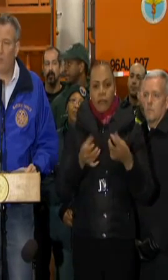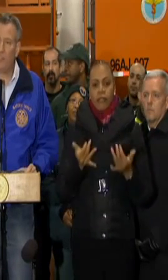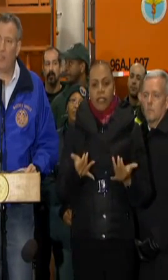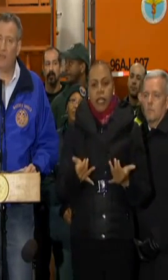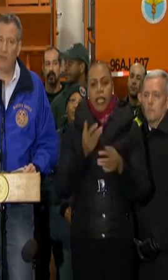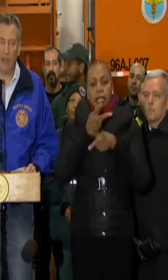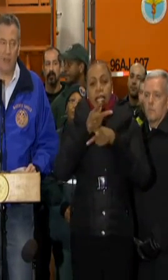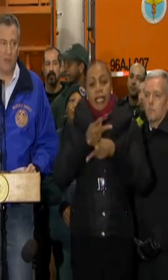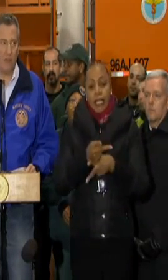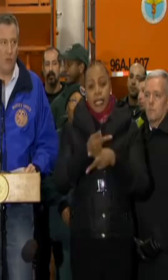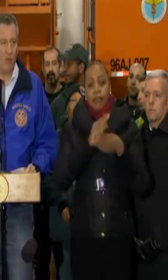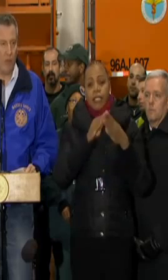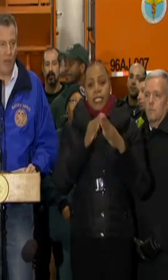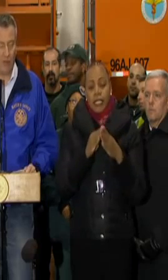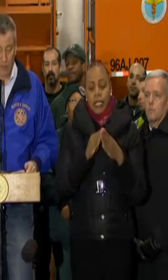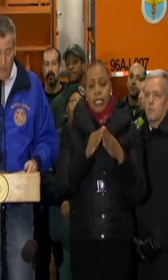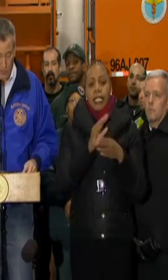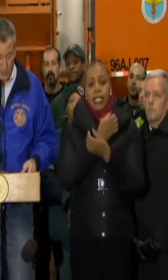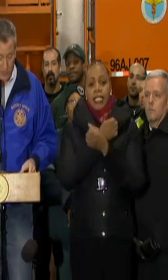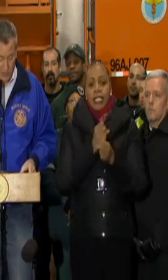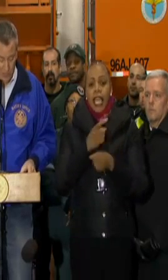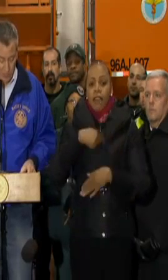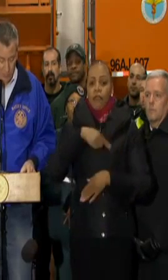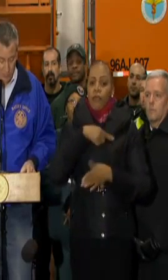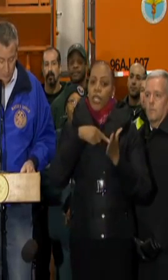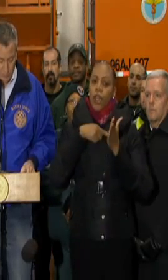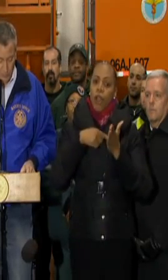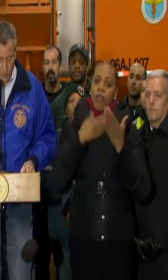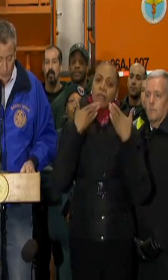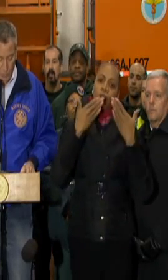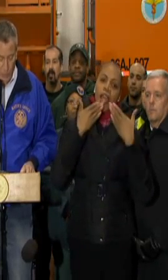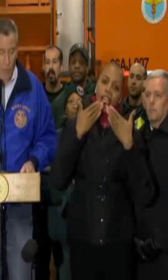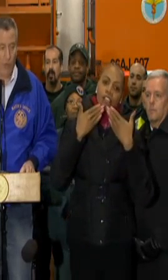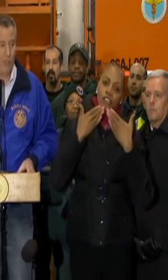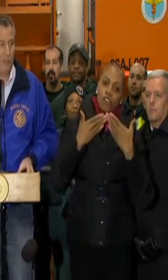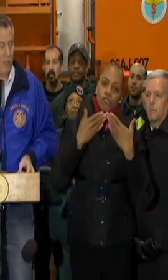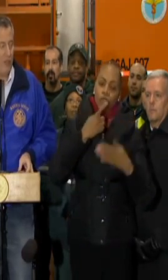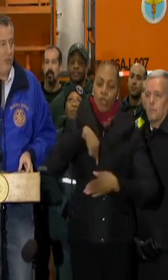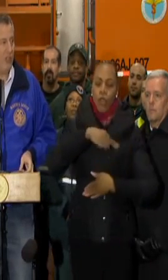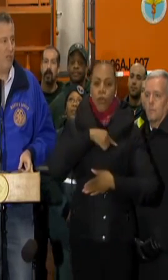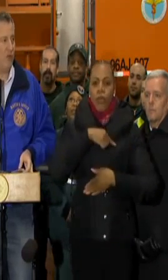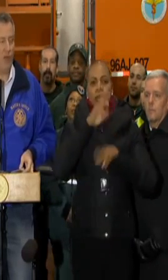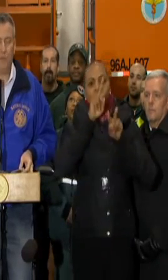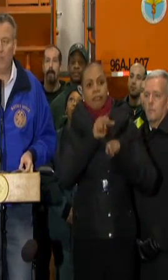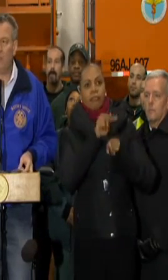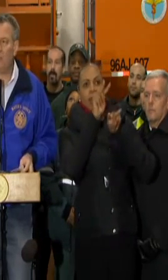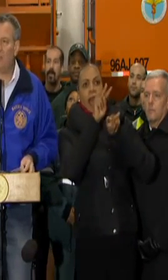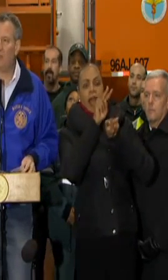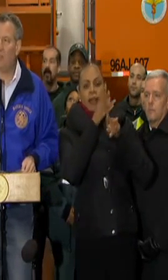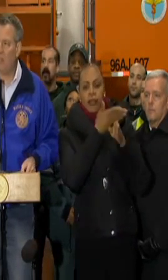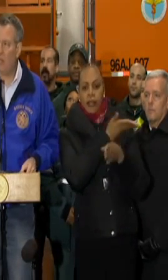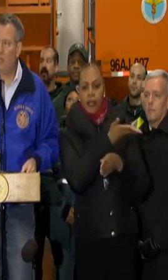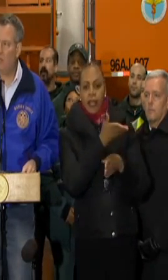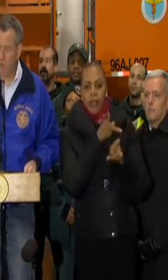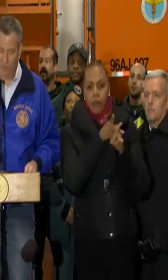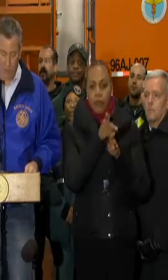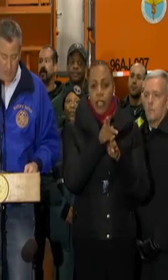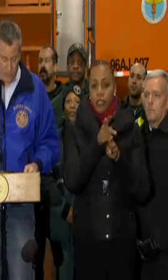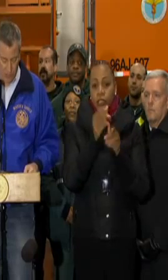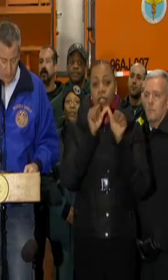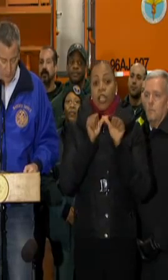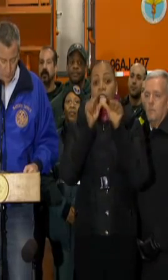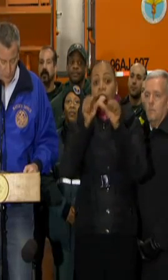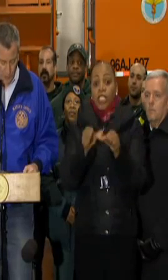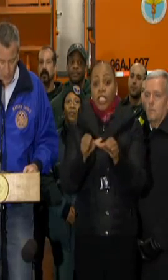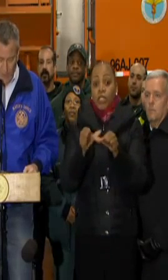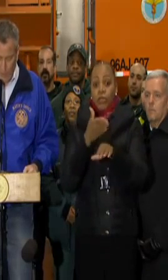owe them a debt of gratitude. We admire their professionalism. We will continue to give you updates as we get new